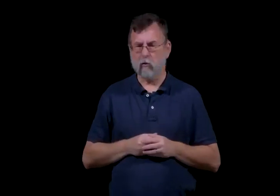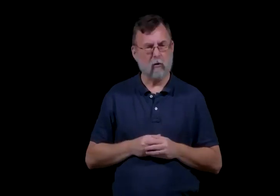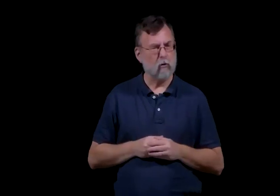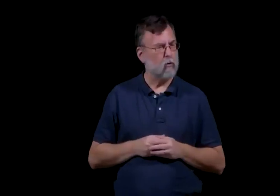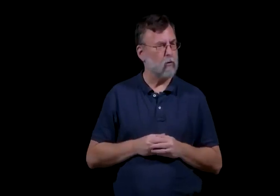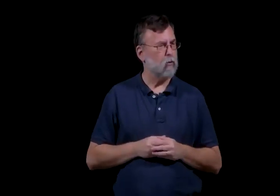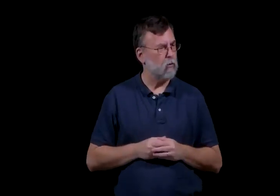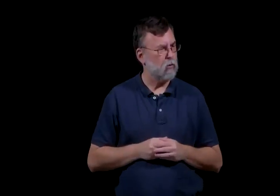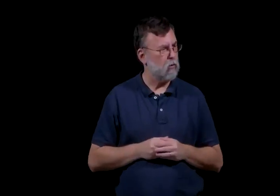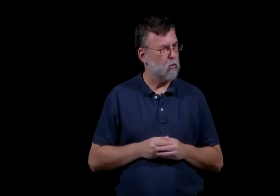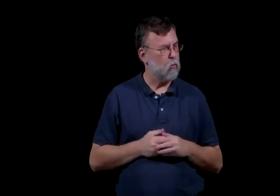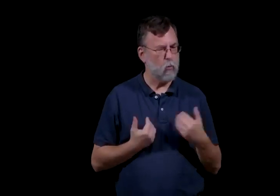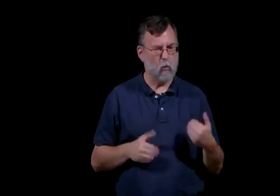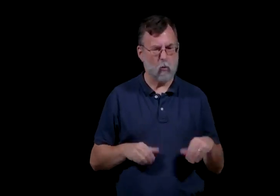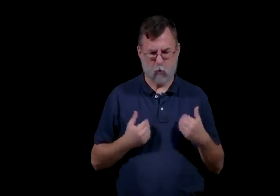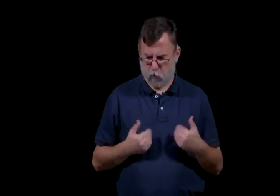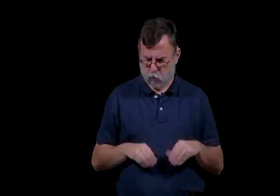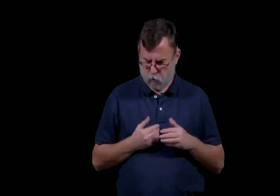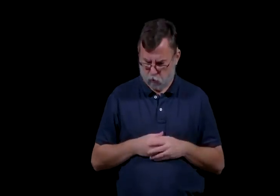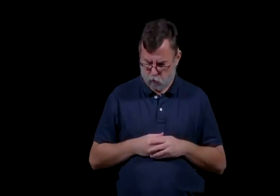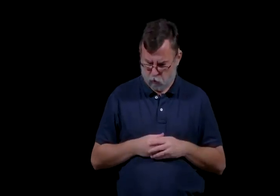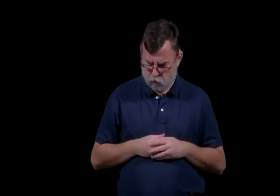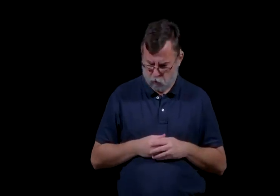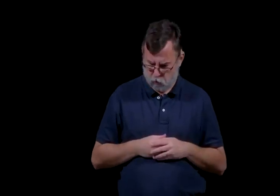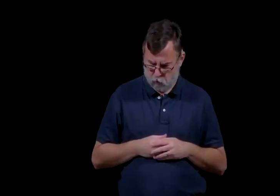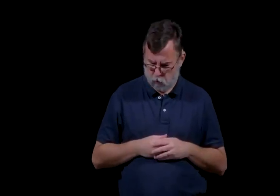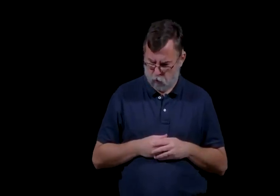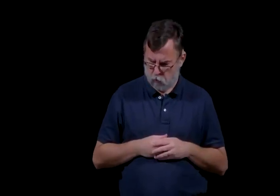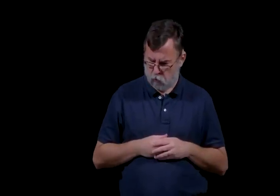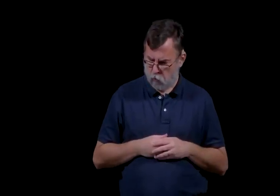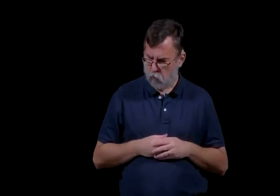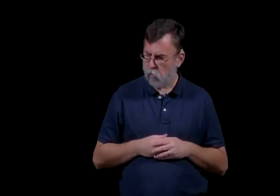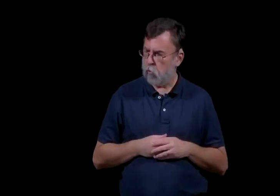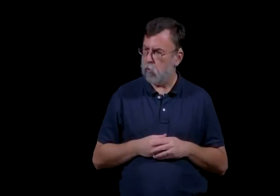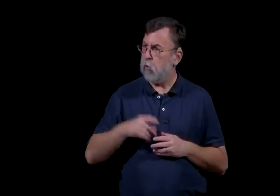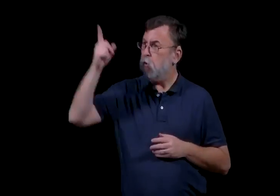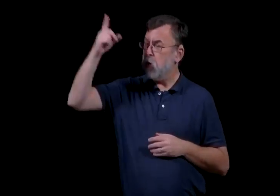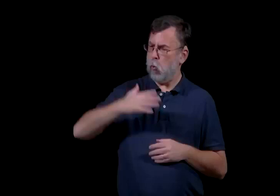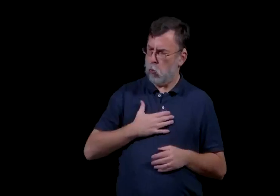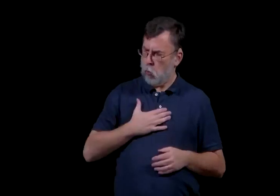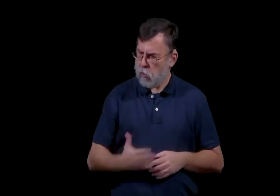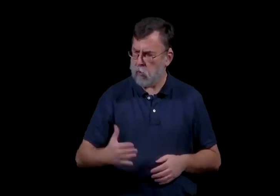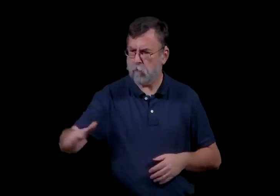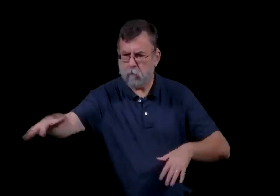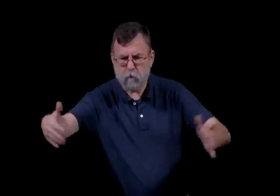And he took all of your sins. We need to remember that. He took all of your sins on him as punishment.